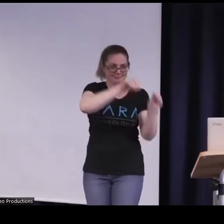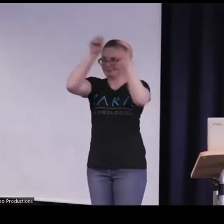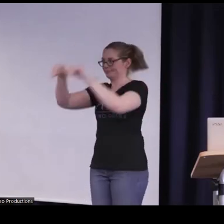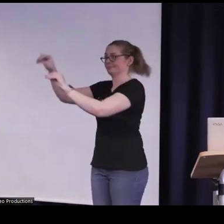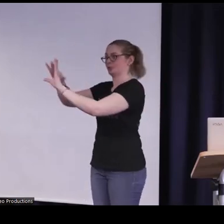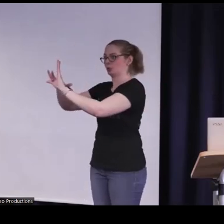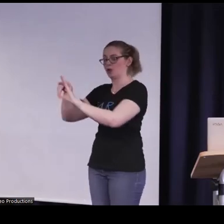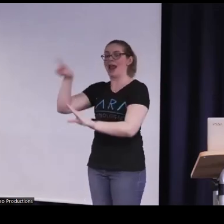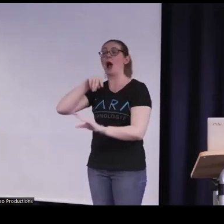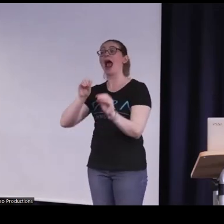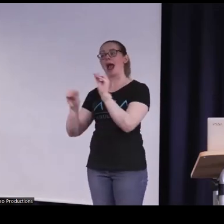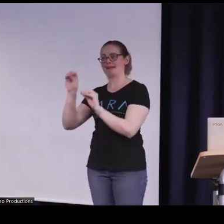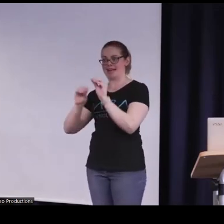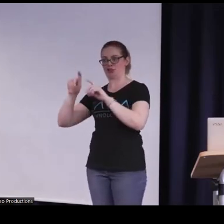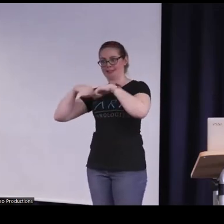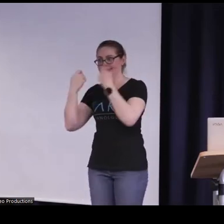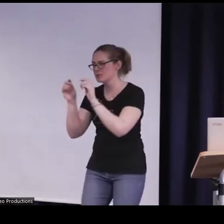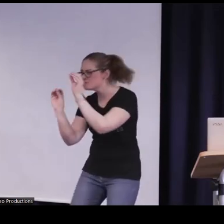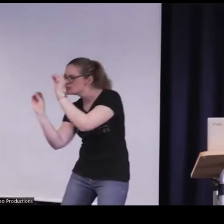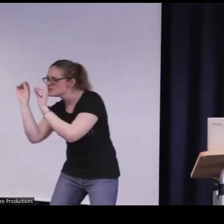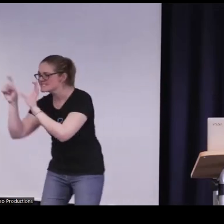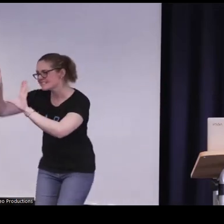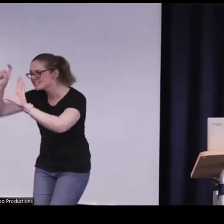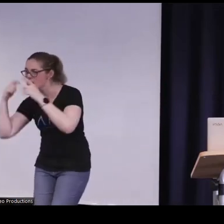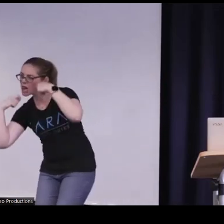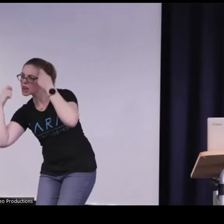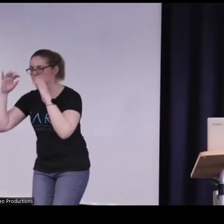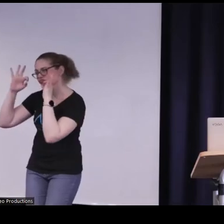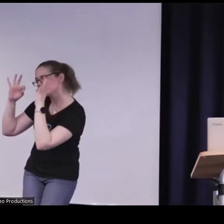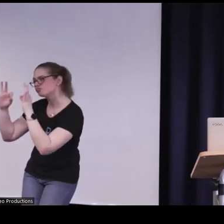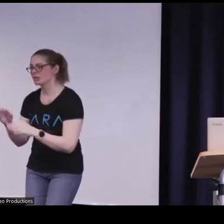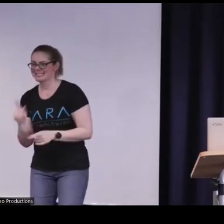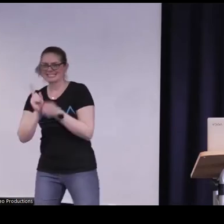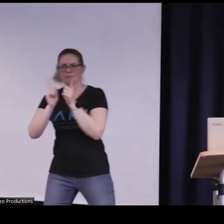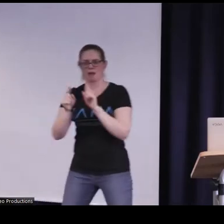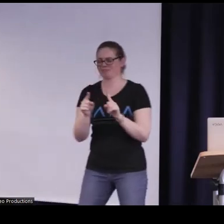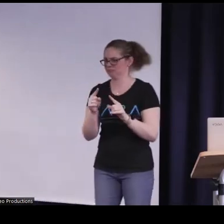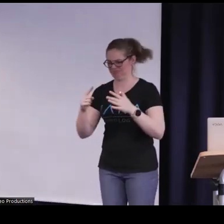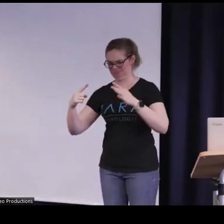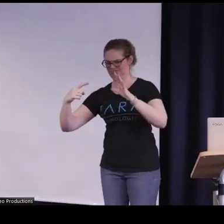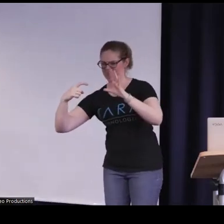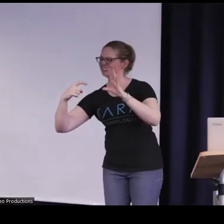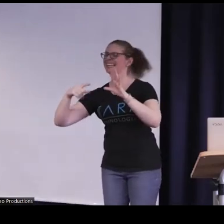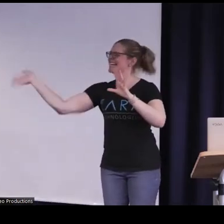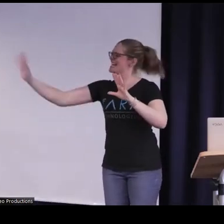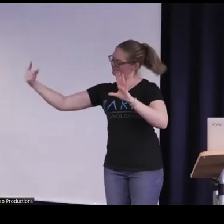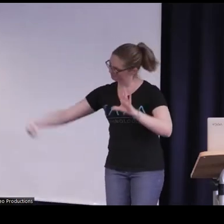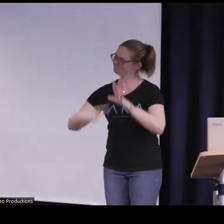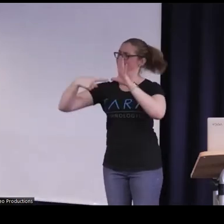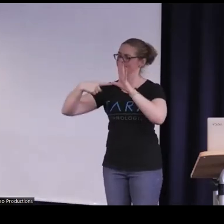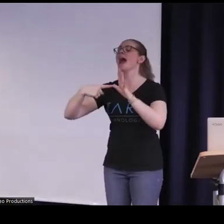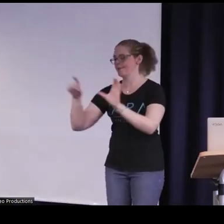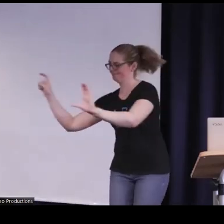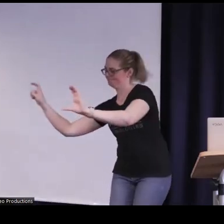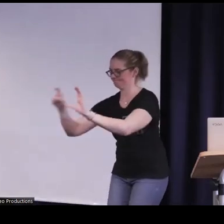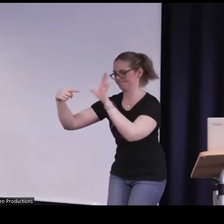We have lots of different points, and that all goes into a computer, and our animation team works to make sure that that's all as it should be. And they